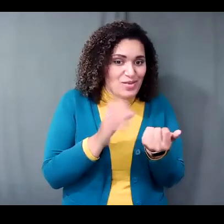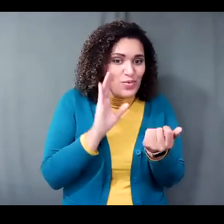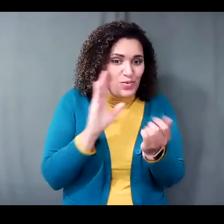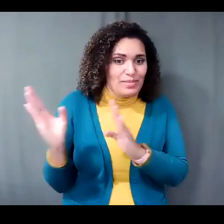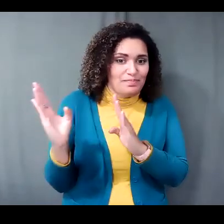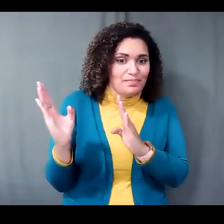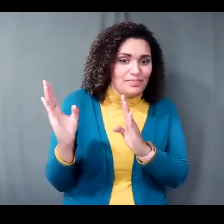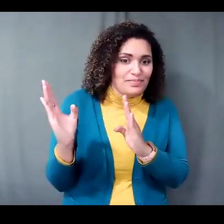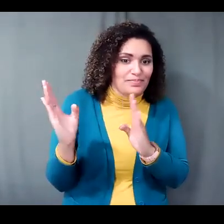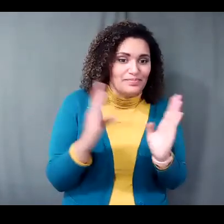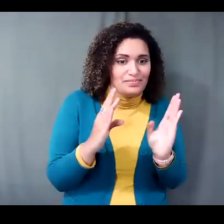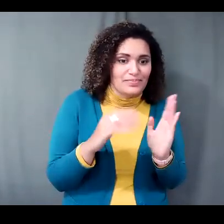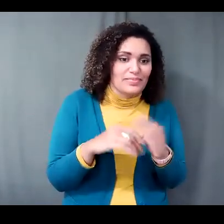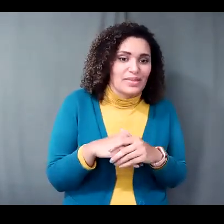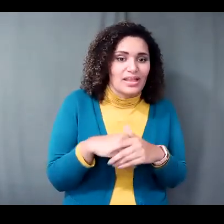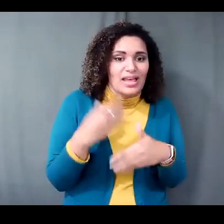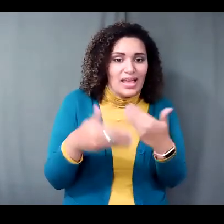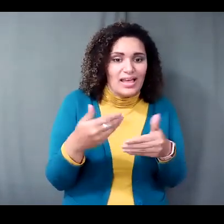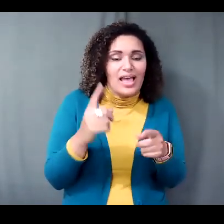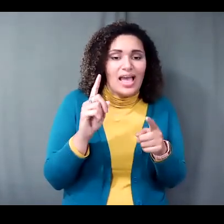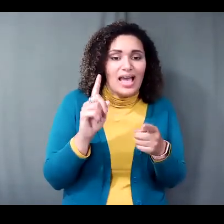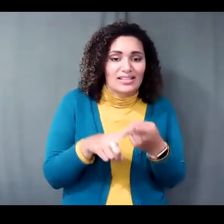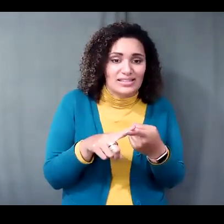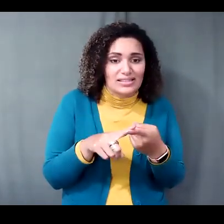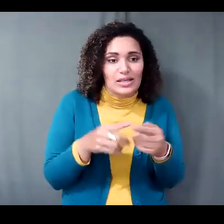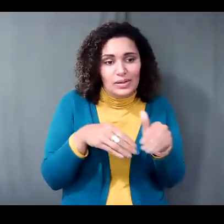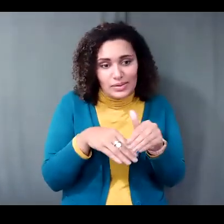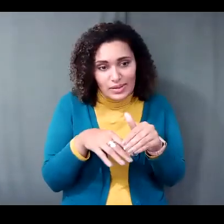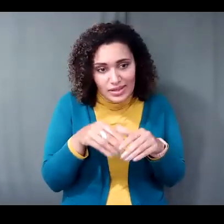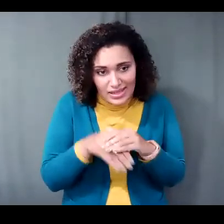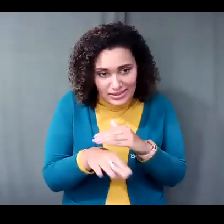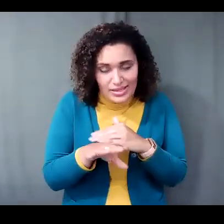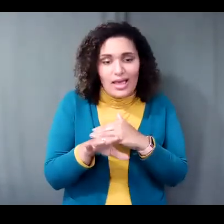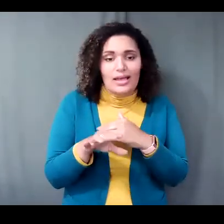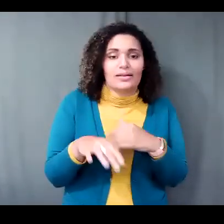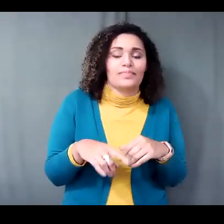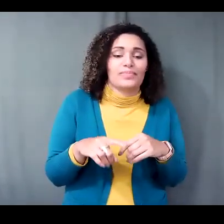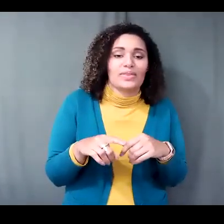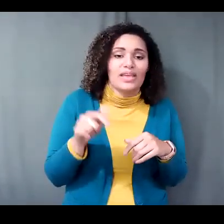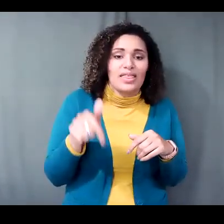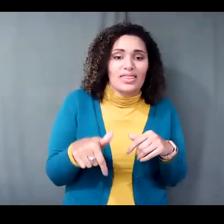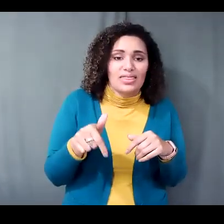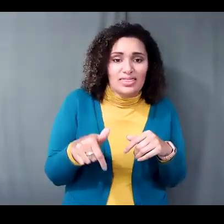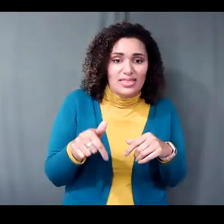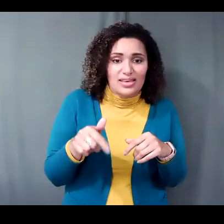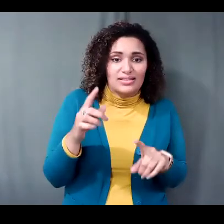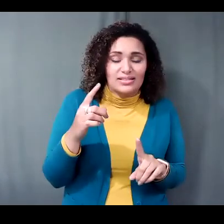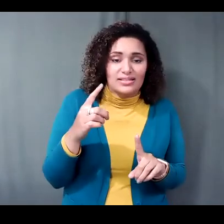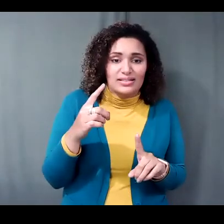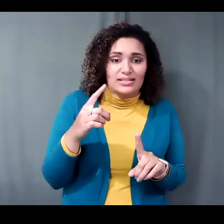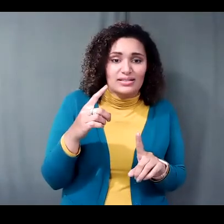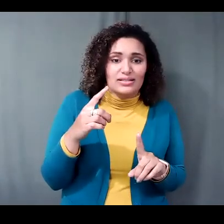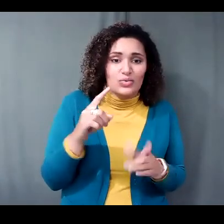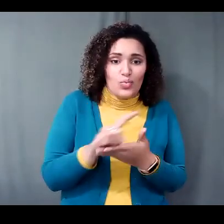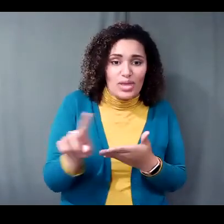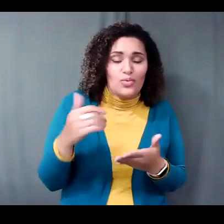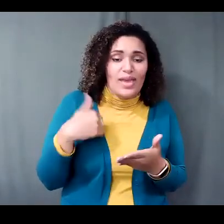our logistics. So, all right, January 7th is going to be our next happy